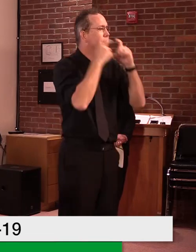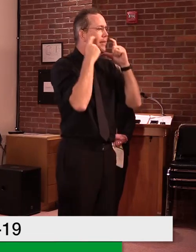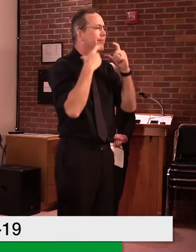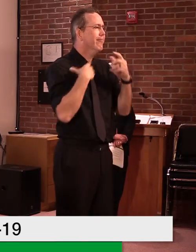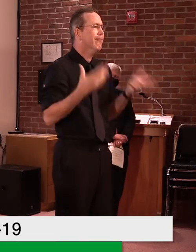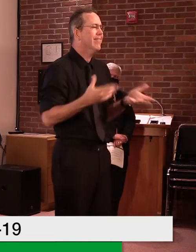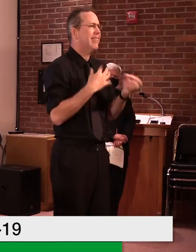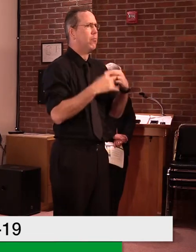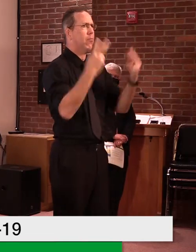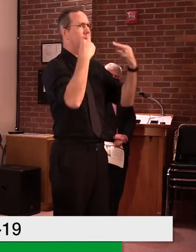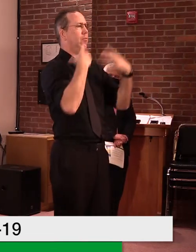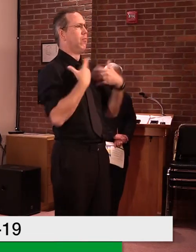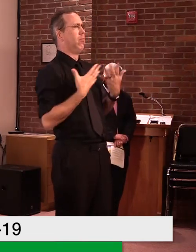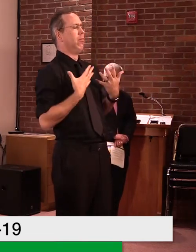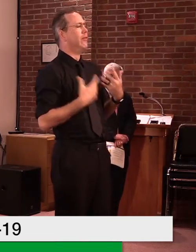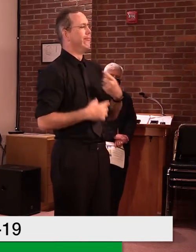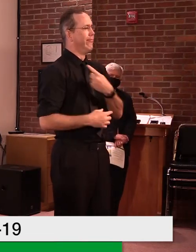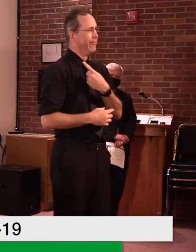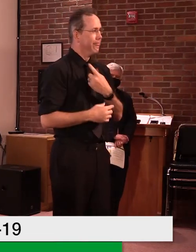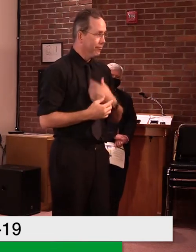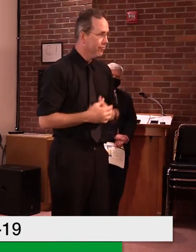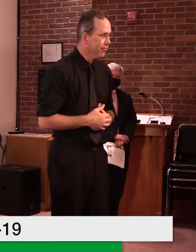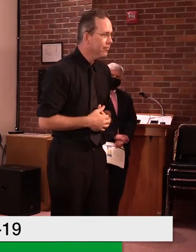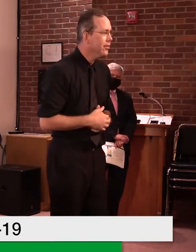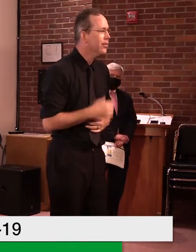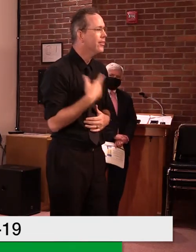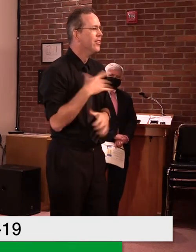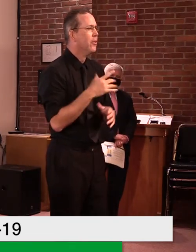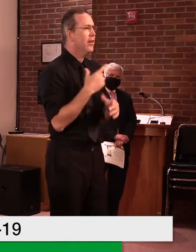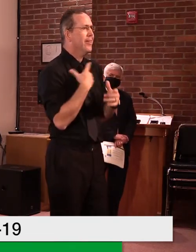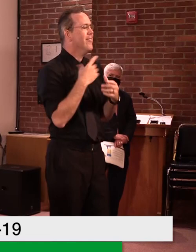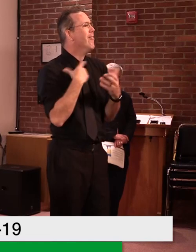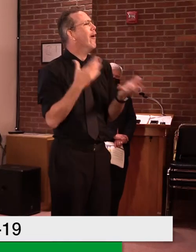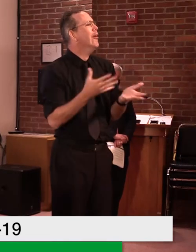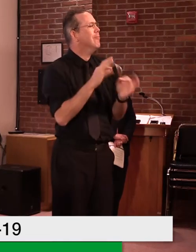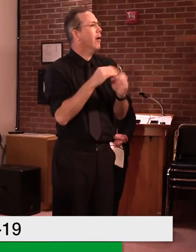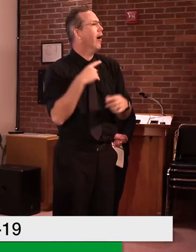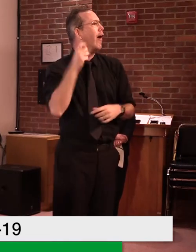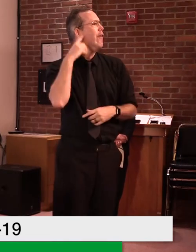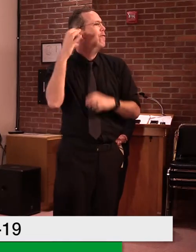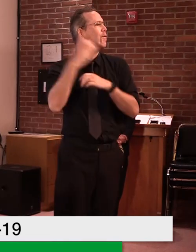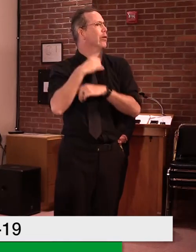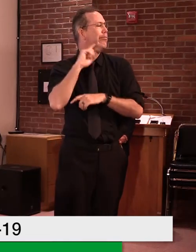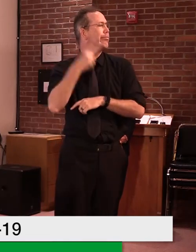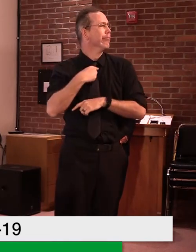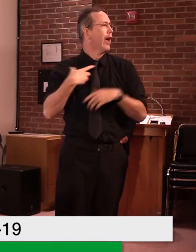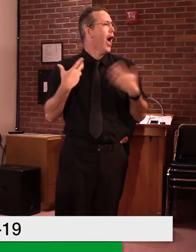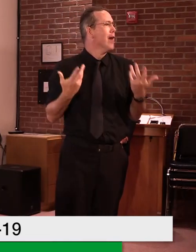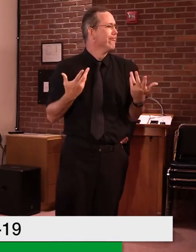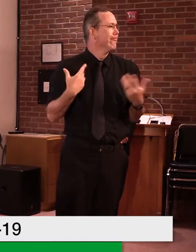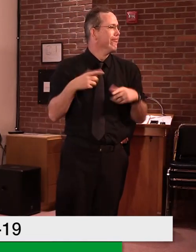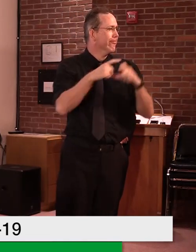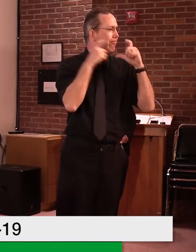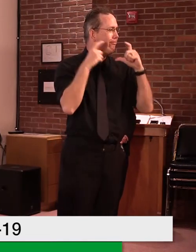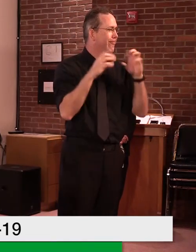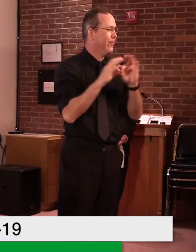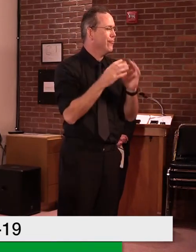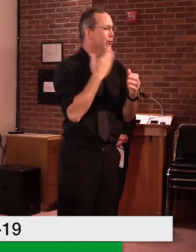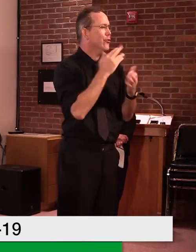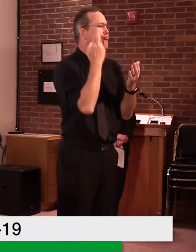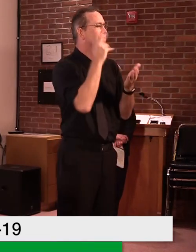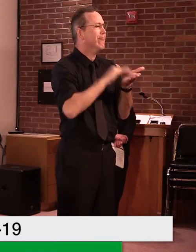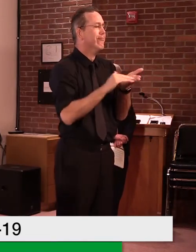to be forced to do so, even when they really wanted to. So we'll try this one. I think it's going to